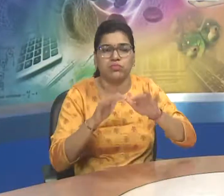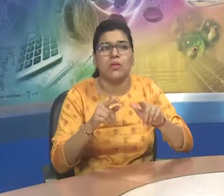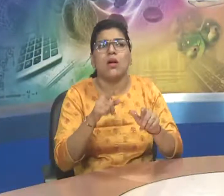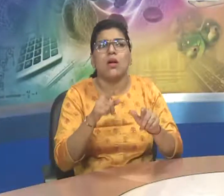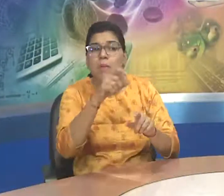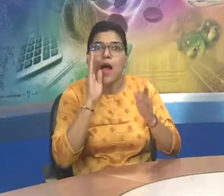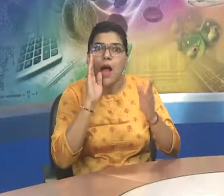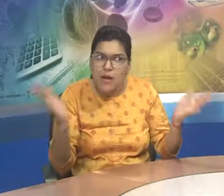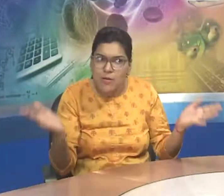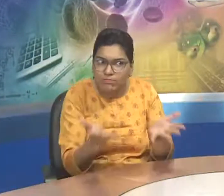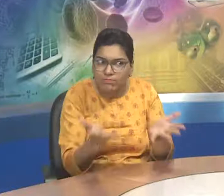population